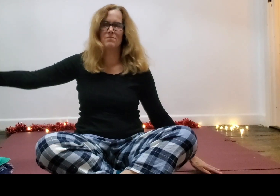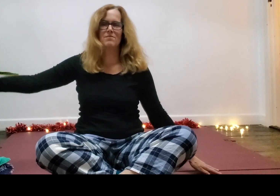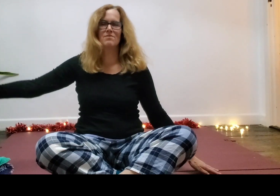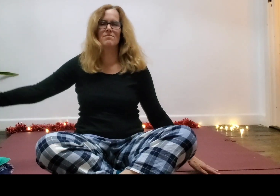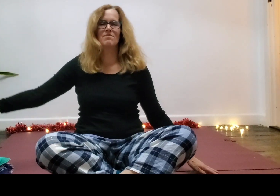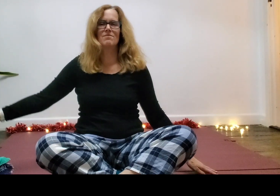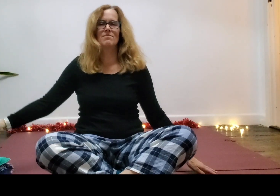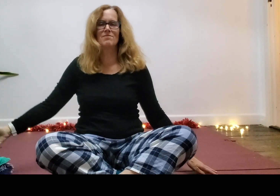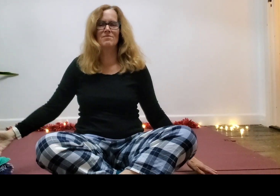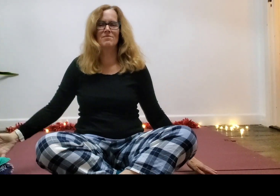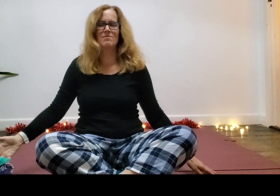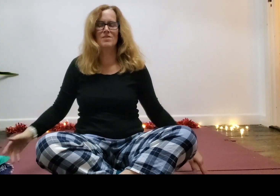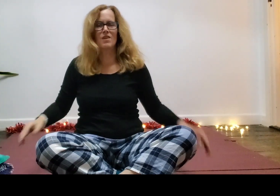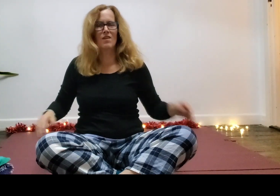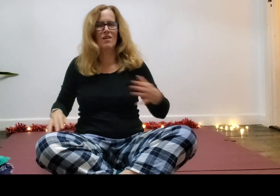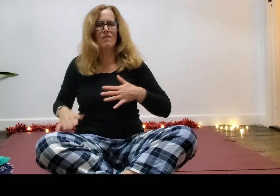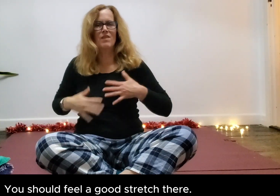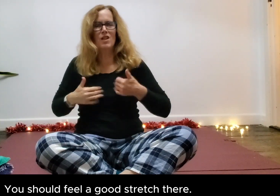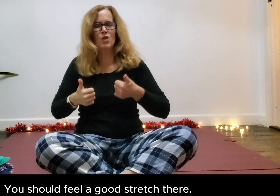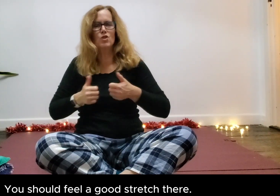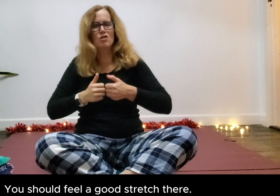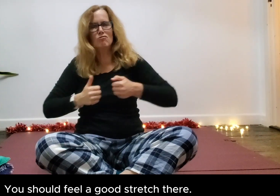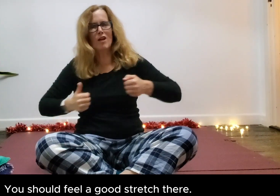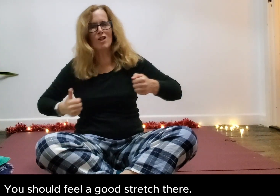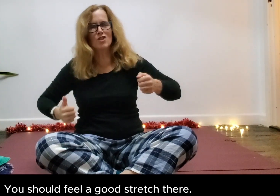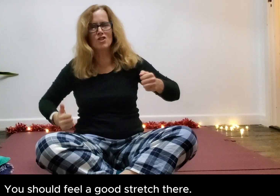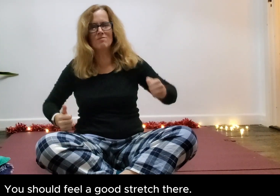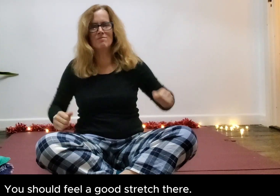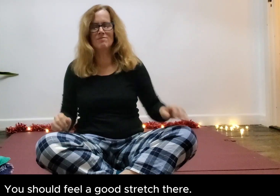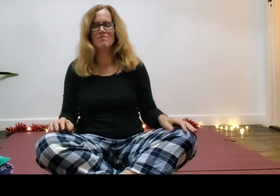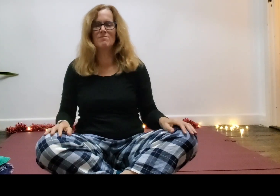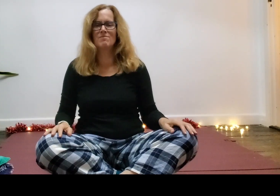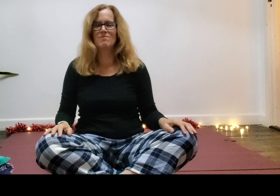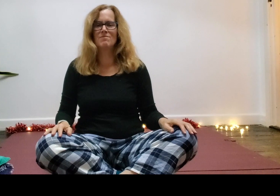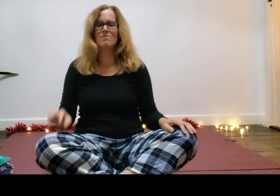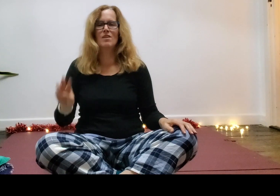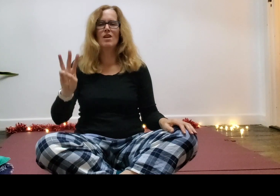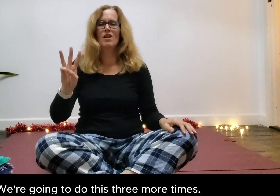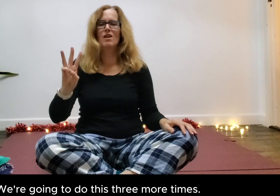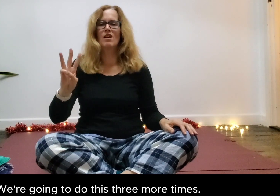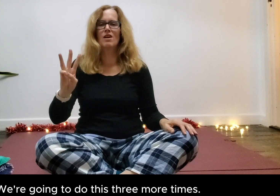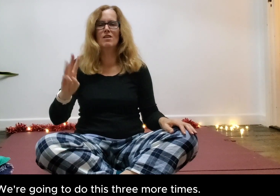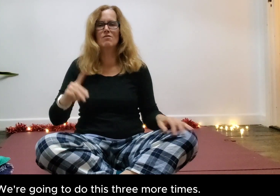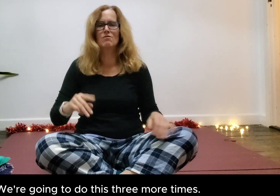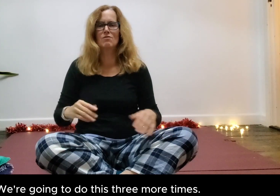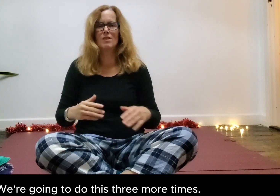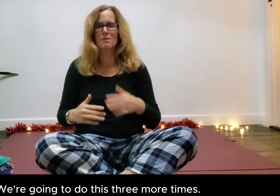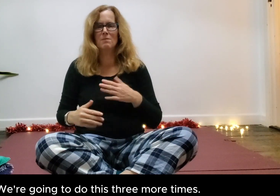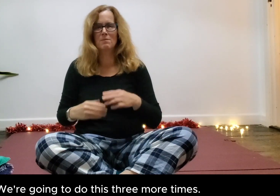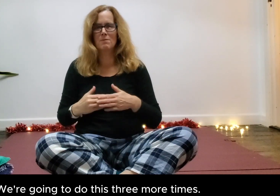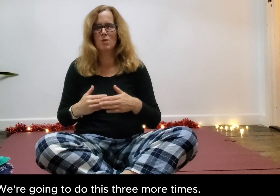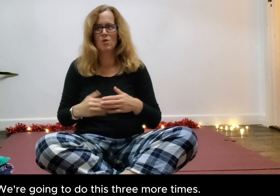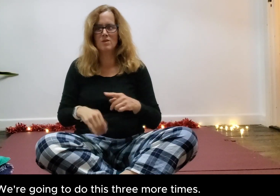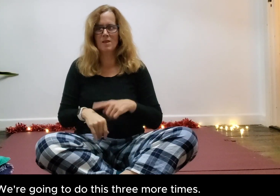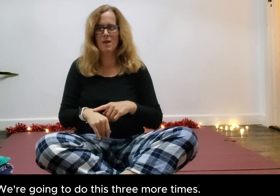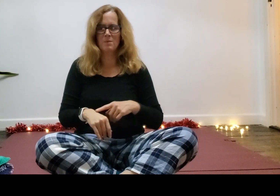You should feel a good stretch there. We're going to do this 3 more times.